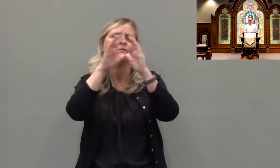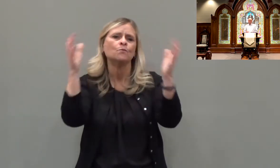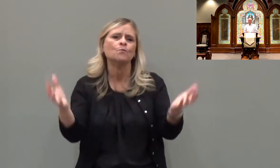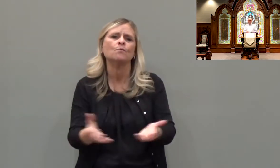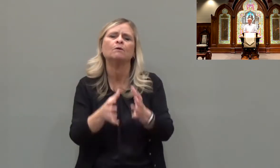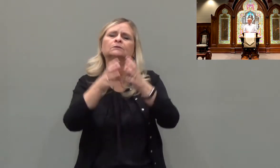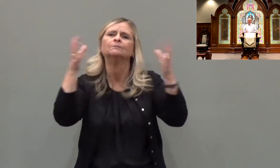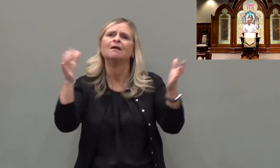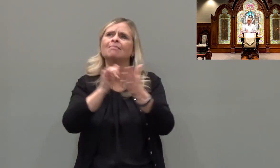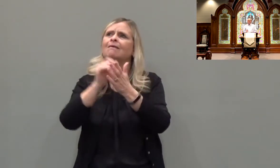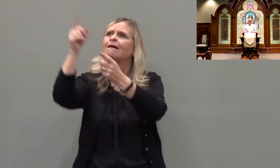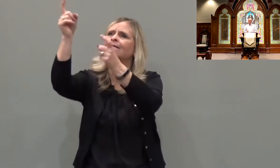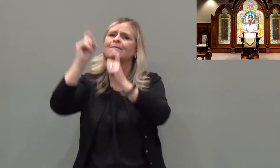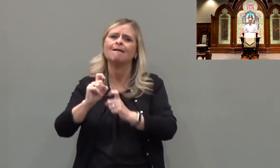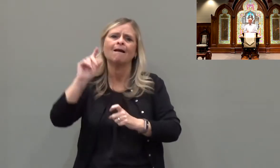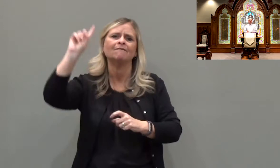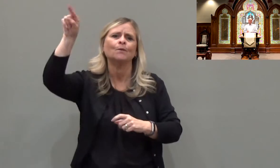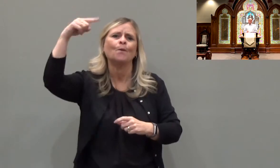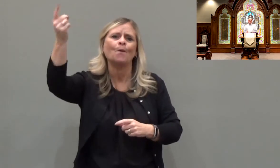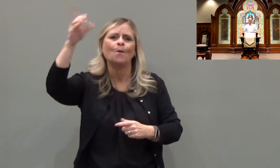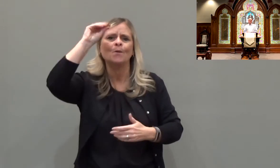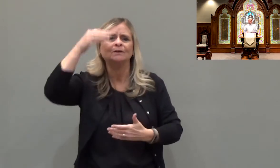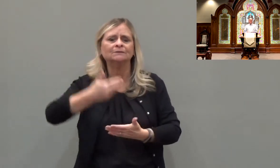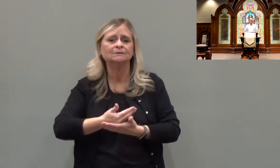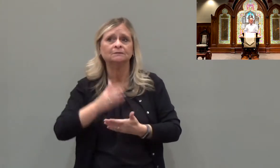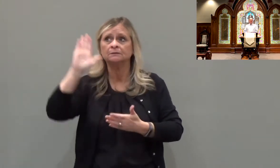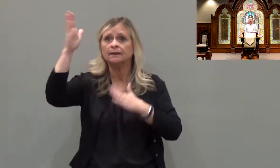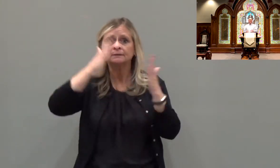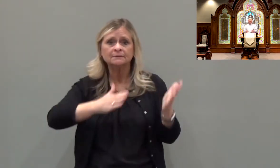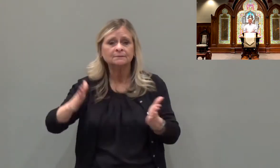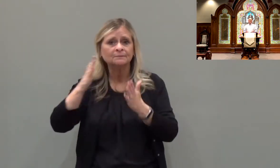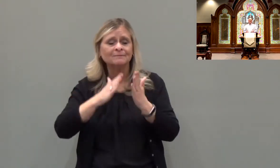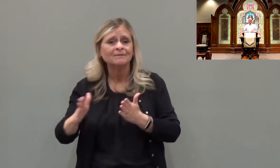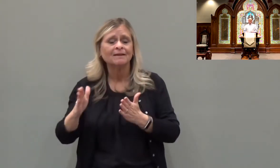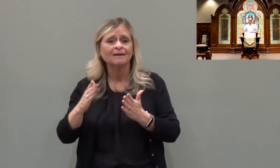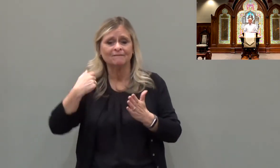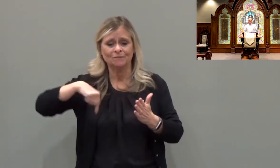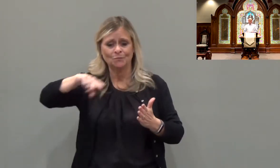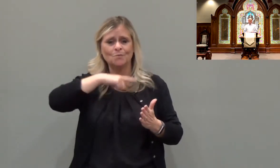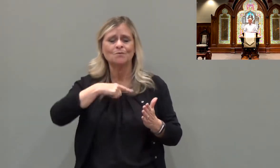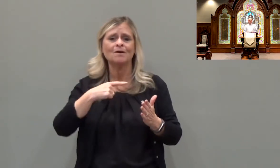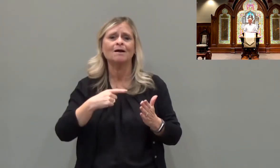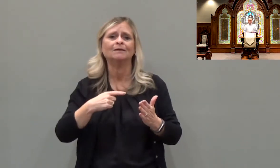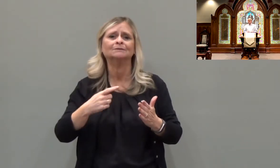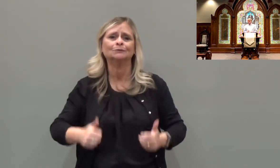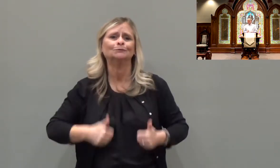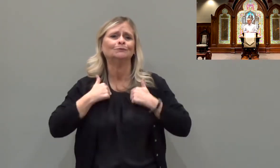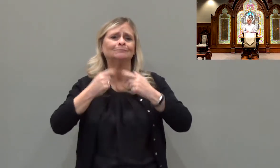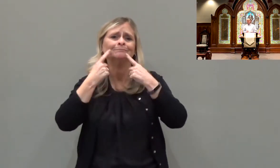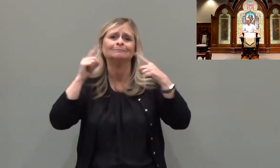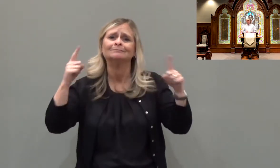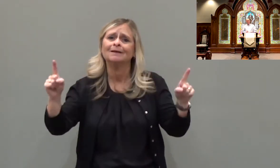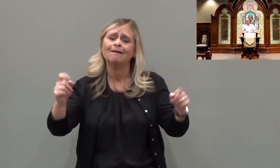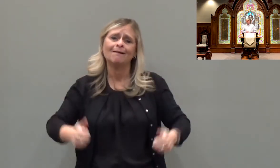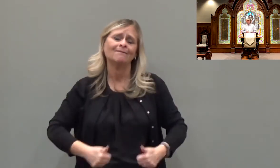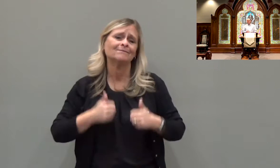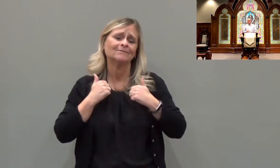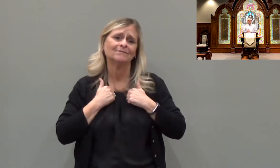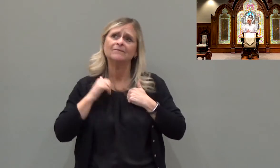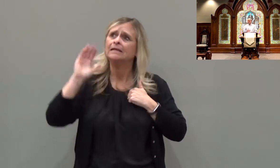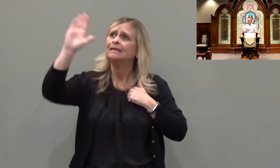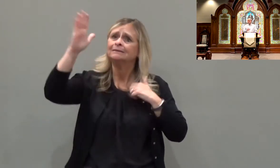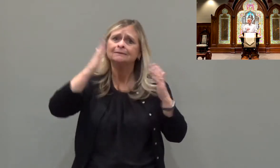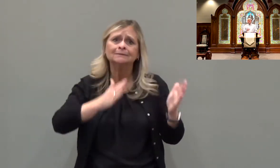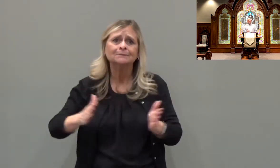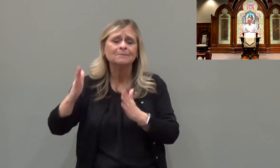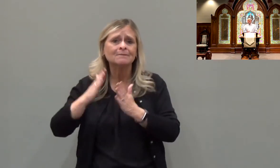son." God's intention for us is for us to live abundant lives. God's intention for us is